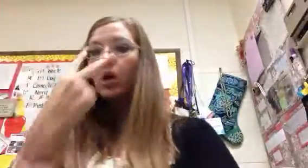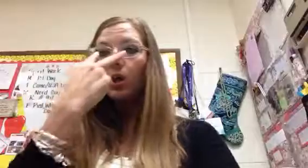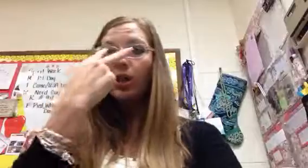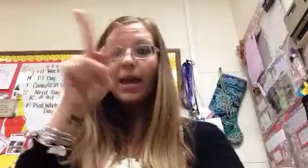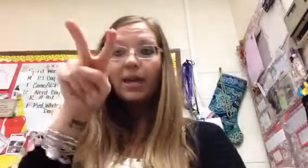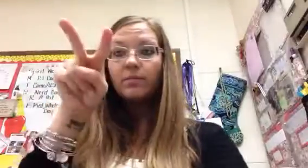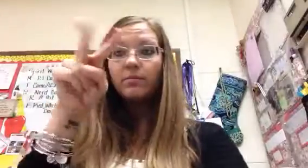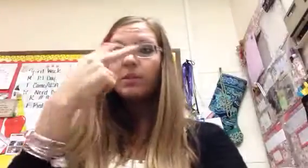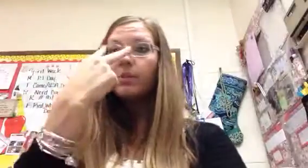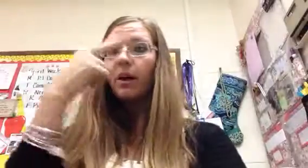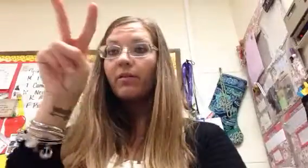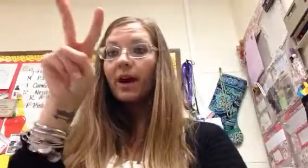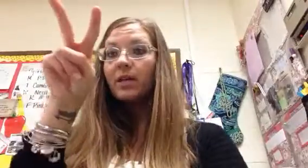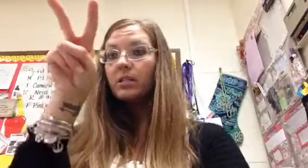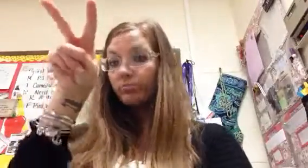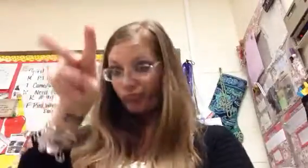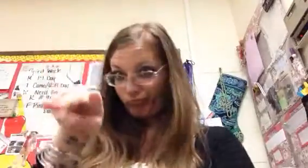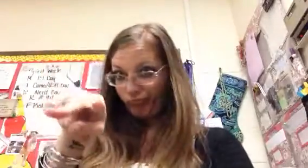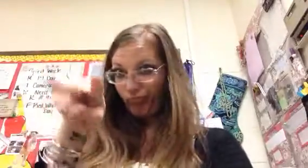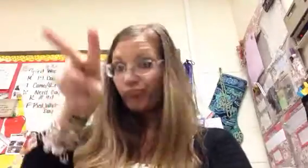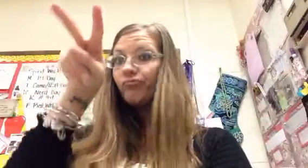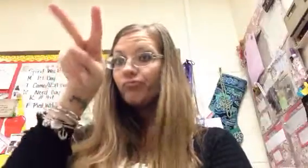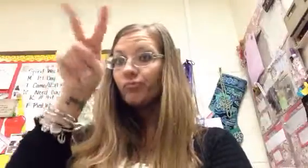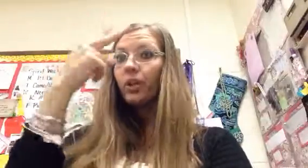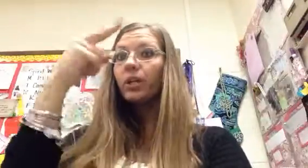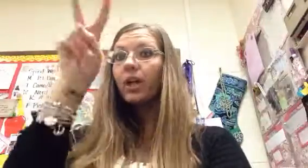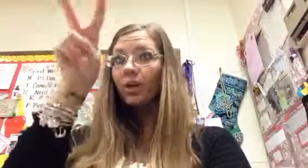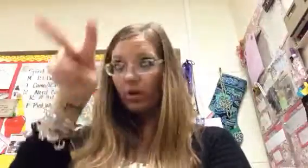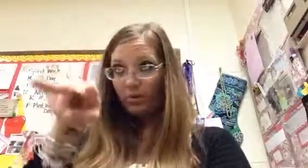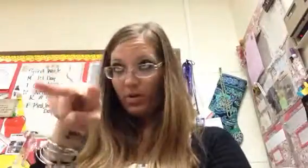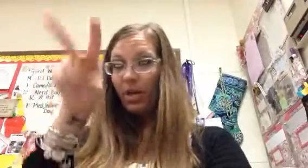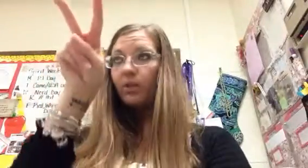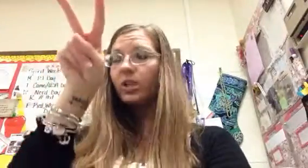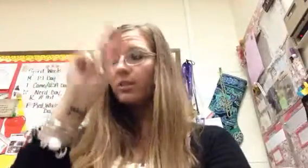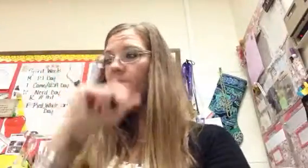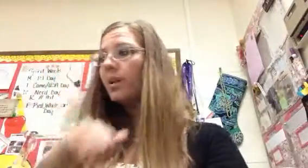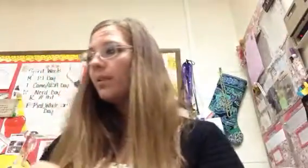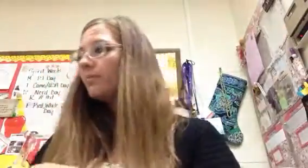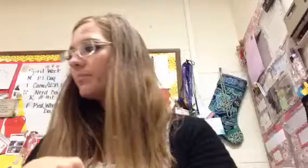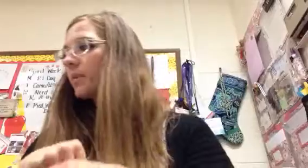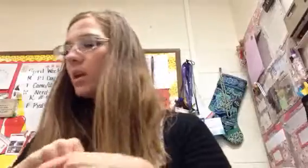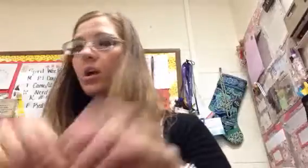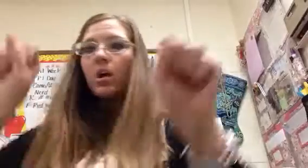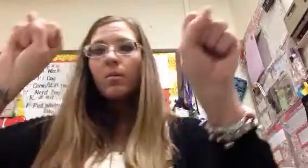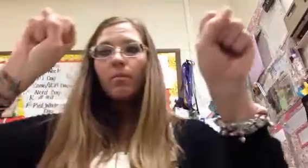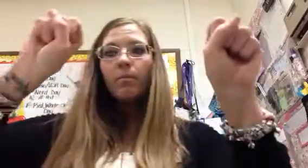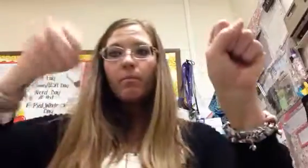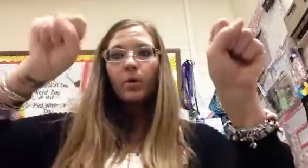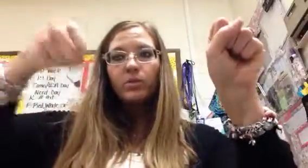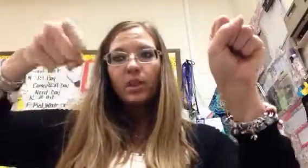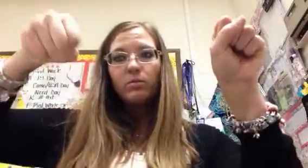Look at, this is a pair of eyes. Looking down, up and down, checking something out. Motorcycle.